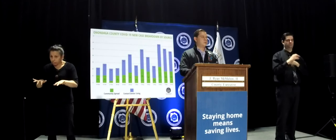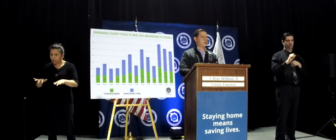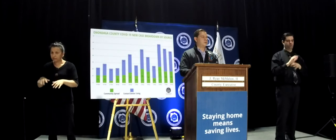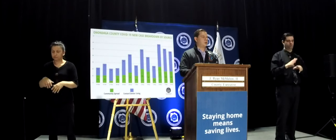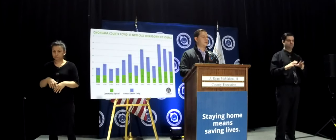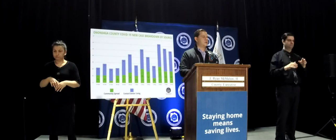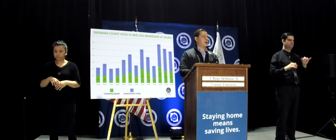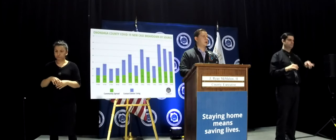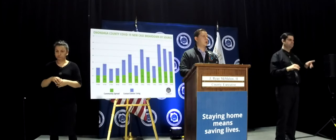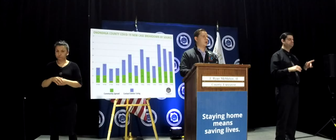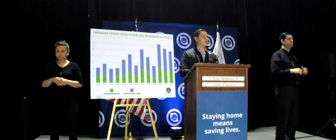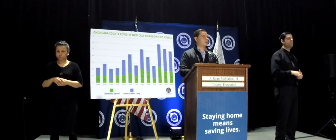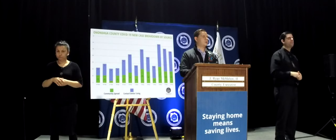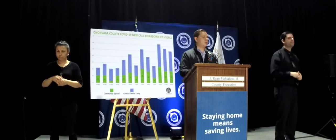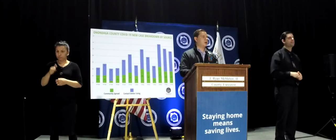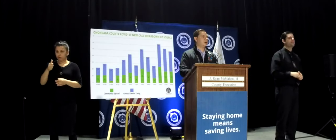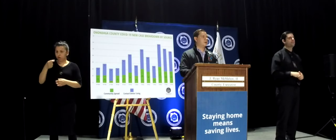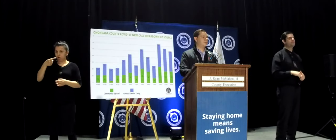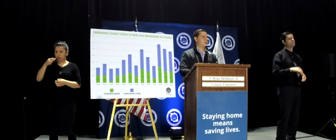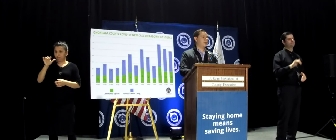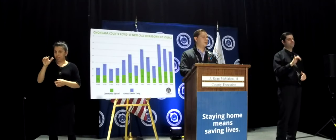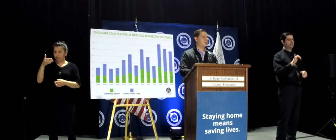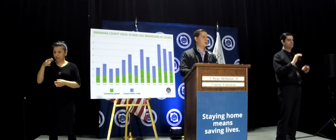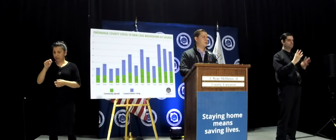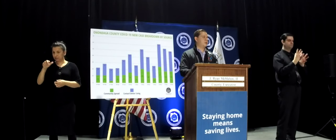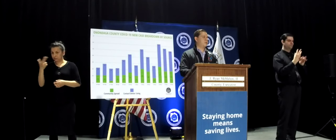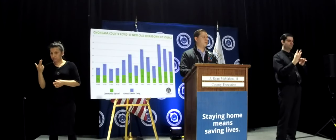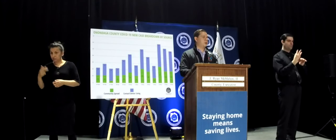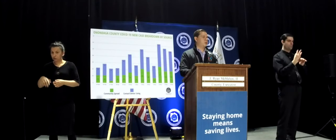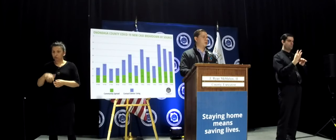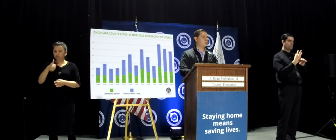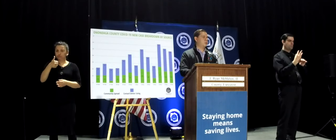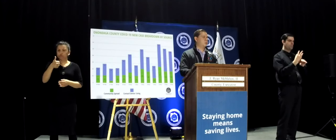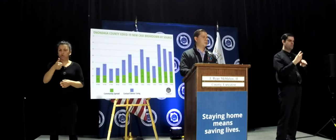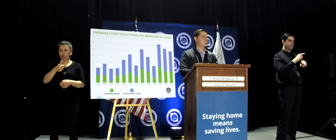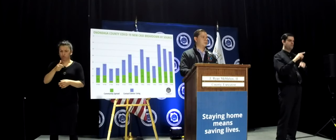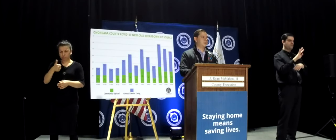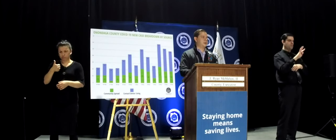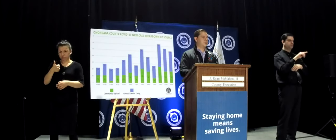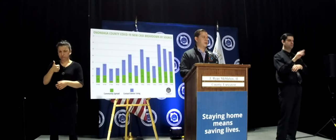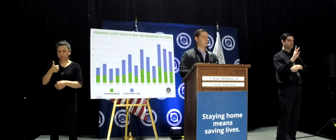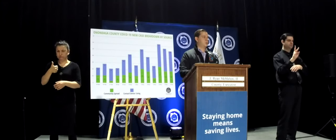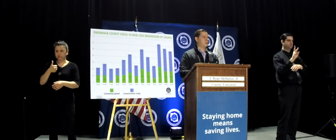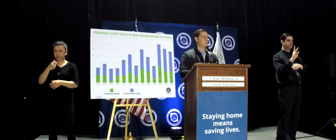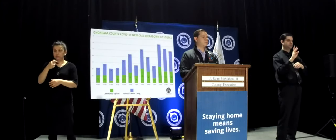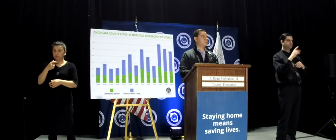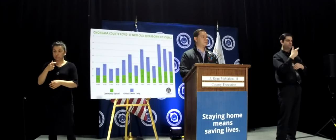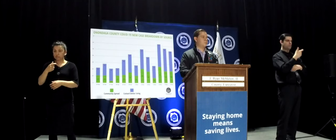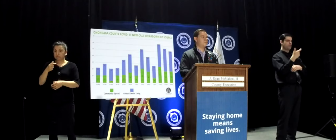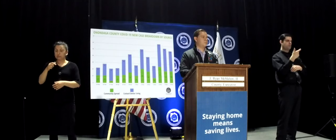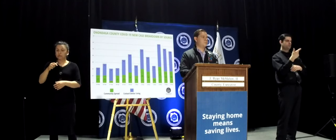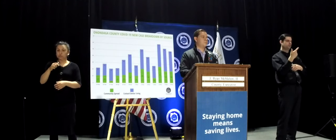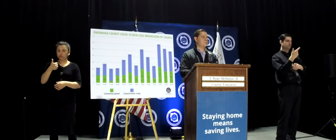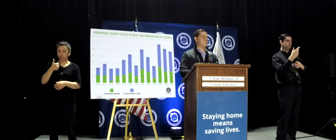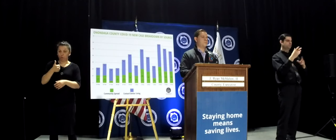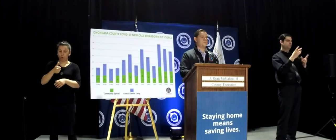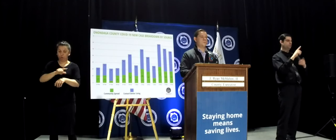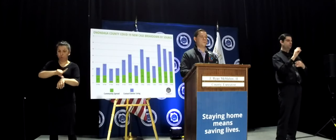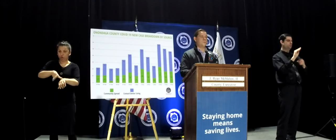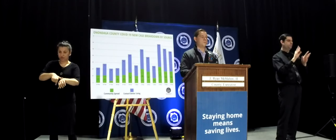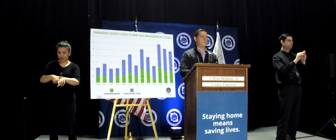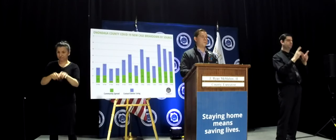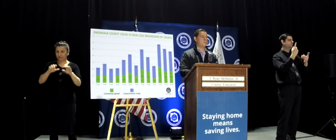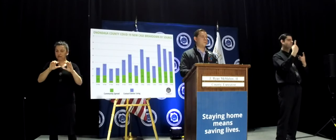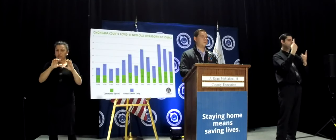It's a 4-6 hour course that everybody will take in the next week.